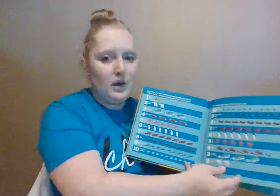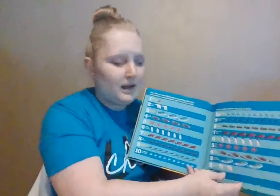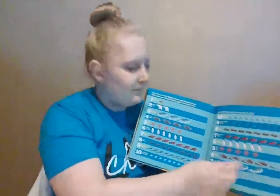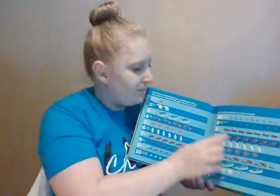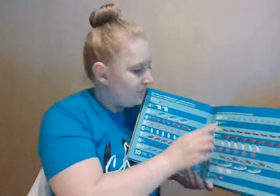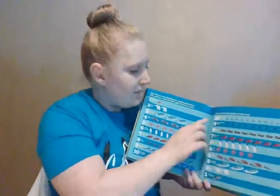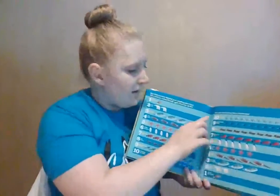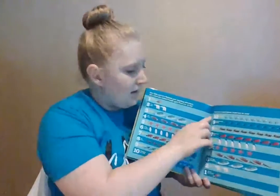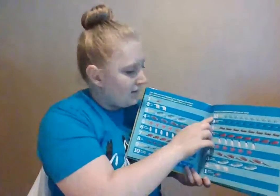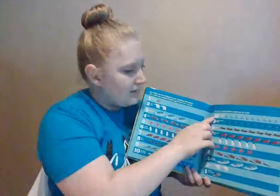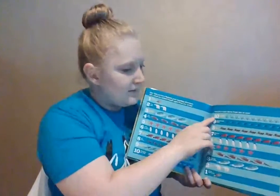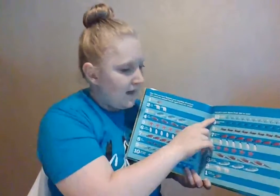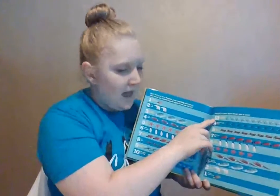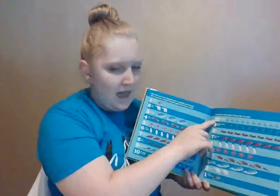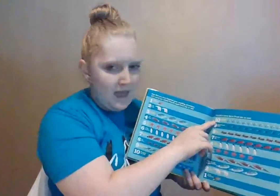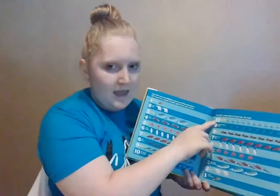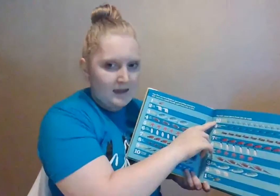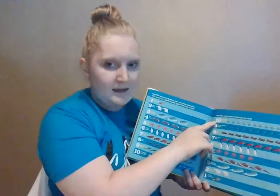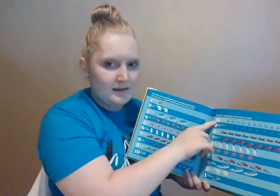1. 10,